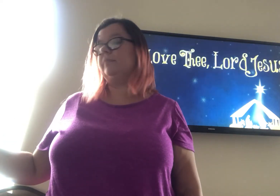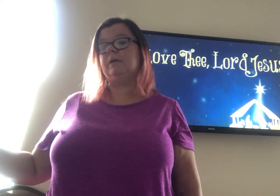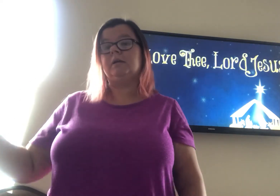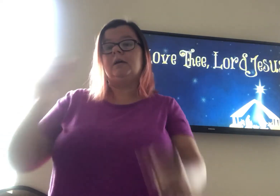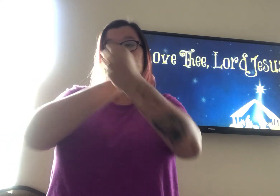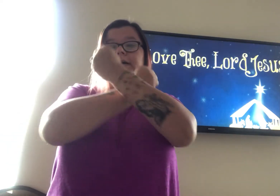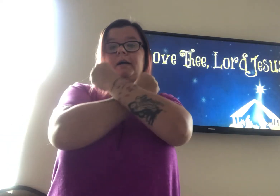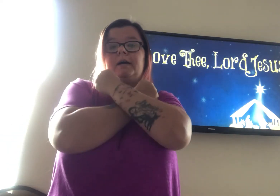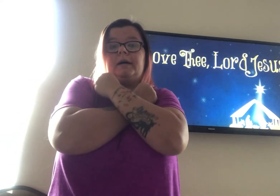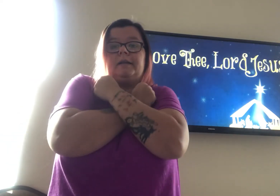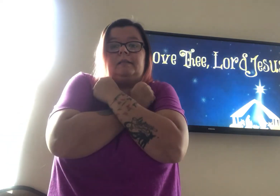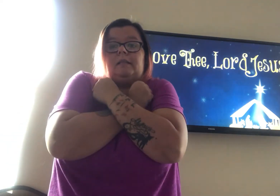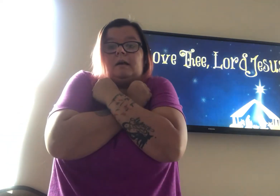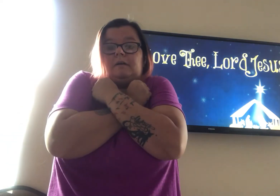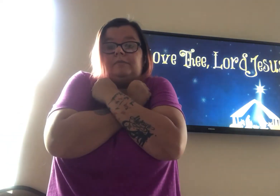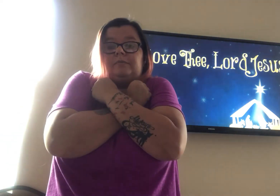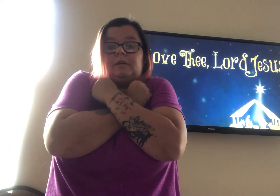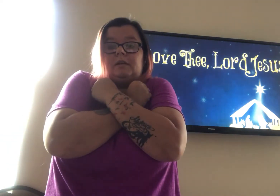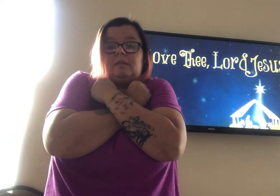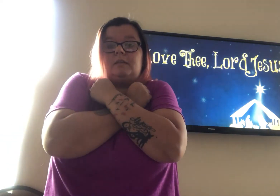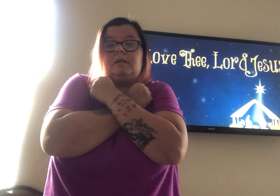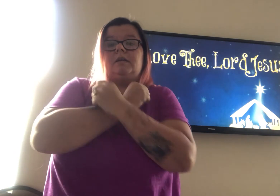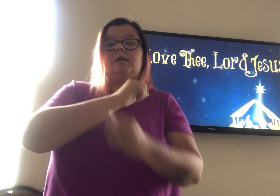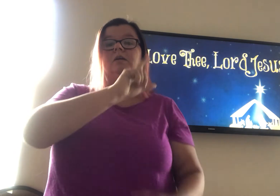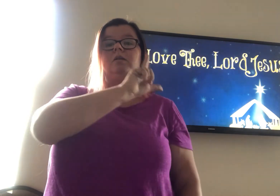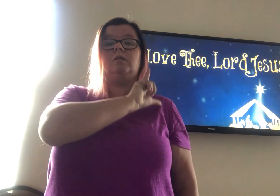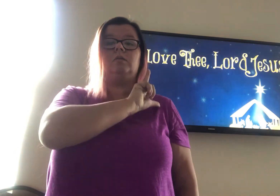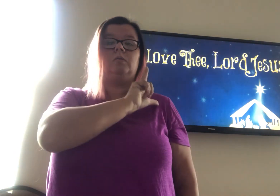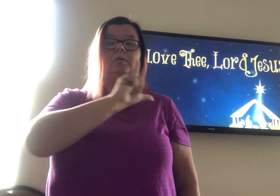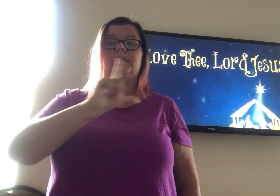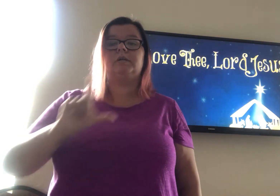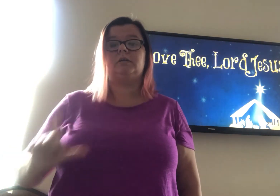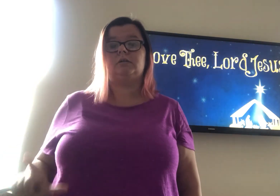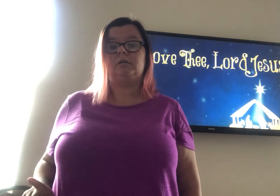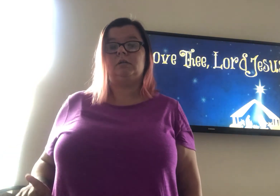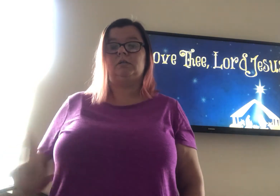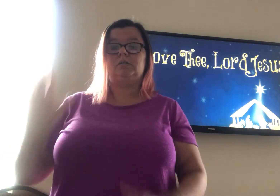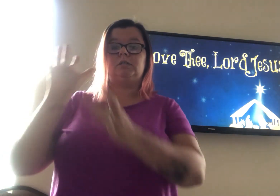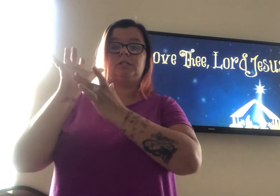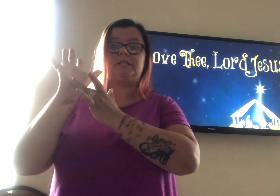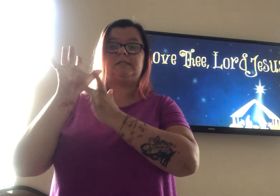I love the Lord Jesus.